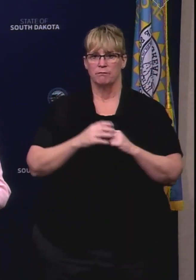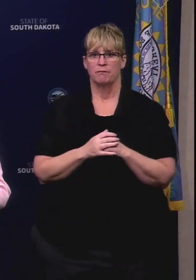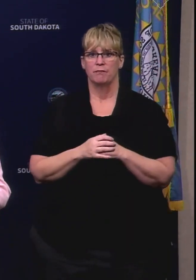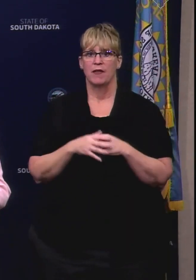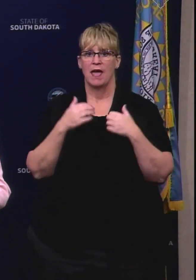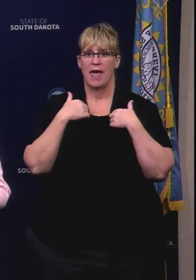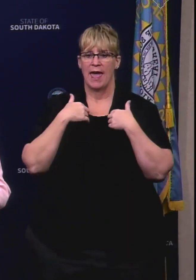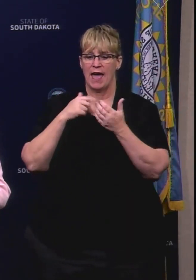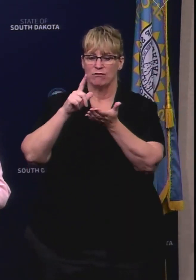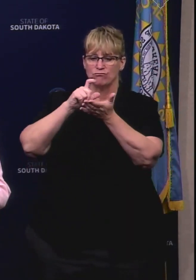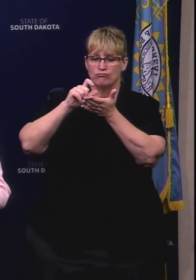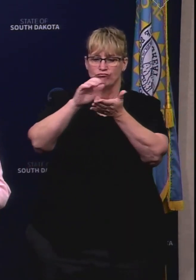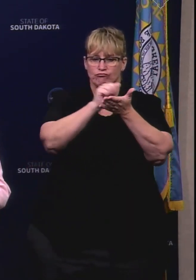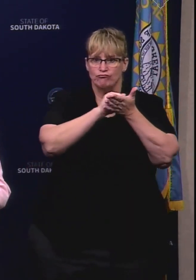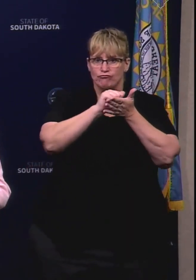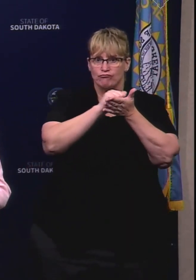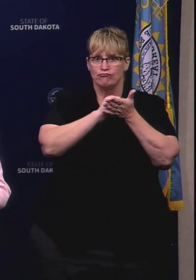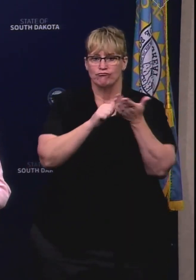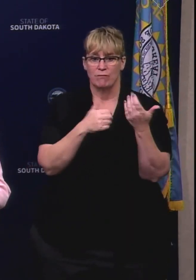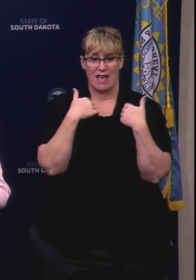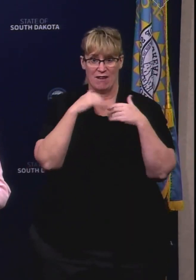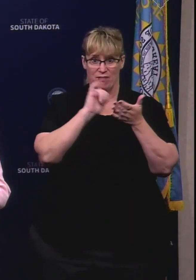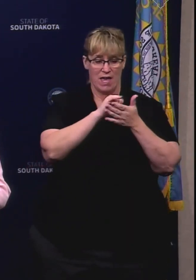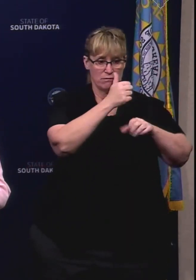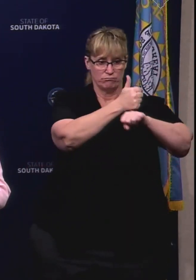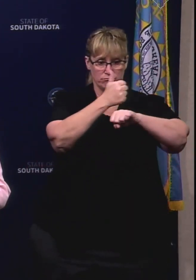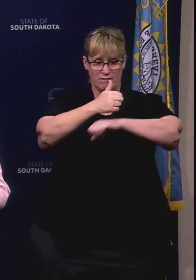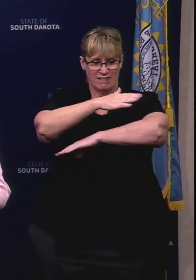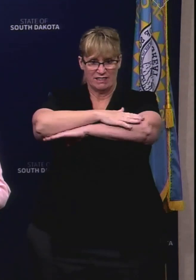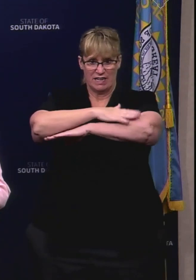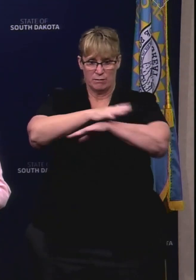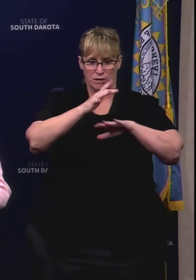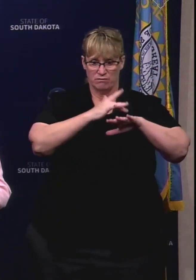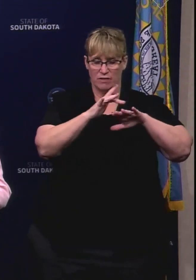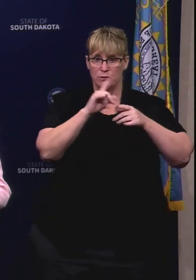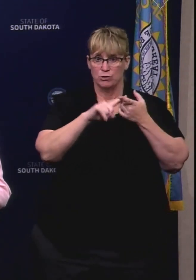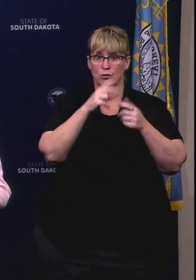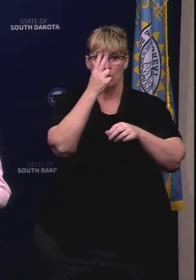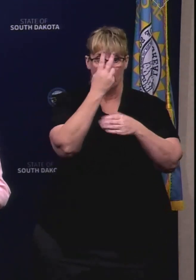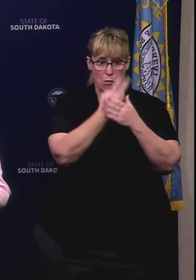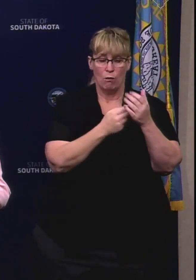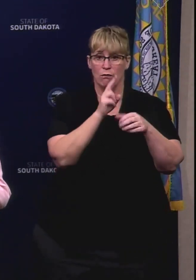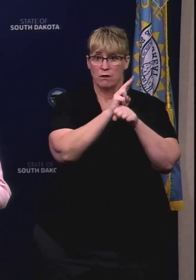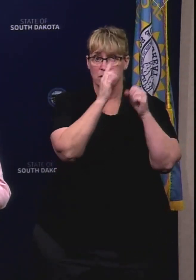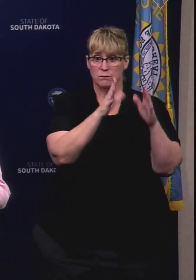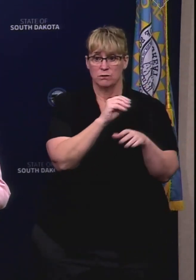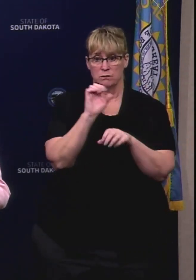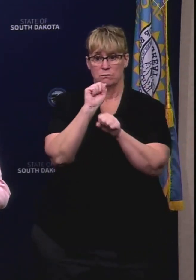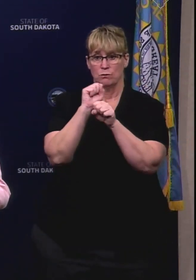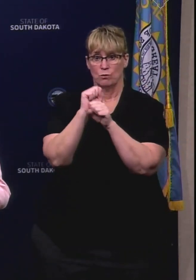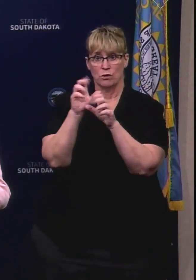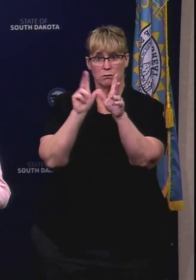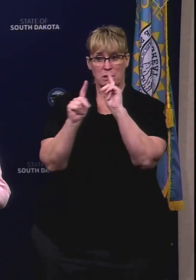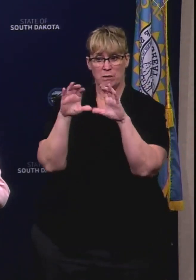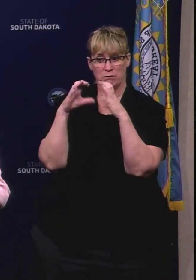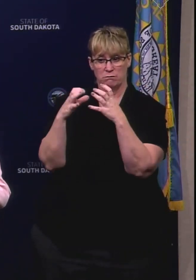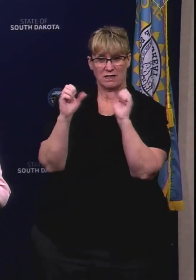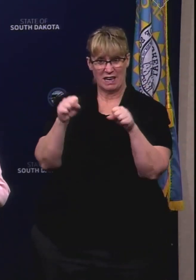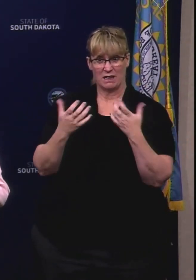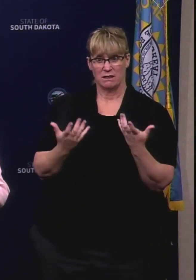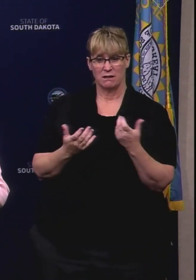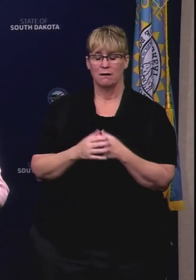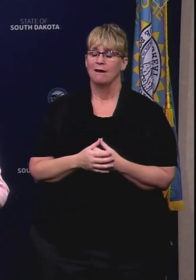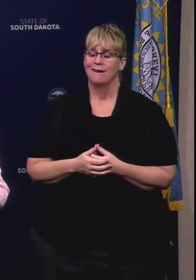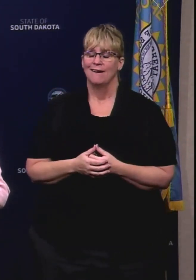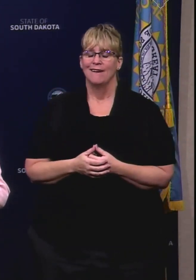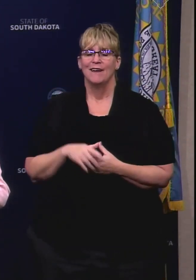hand washing stations and hand sanitation stations available to both customers and their workforce? So common